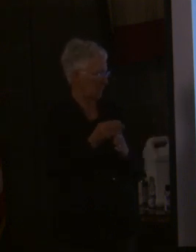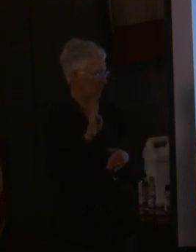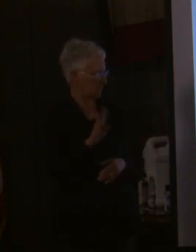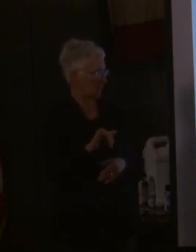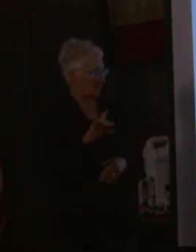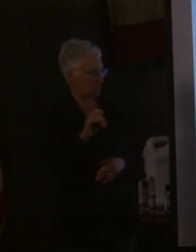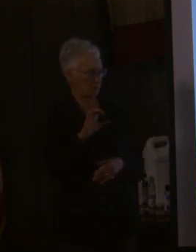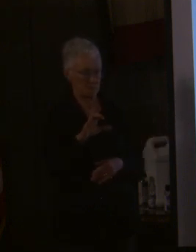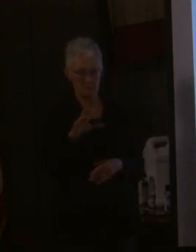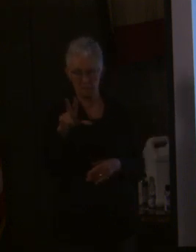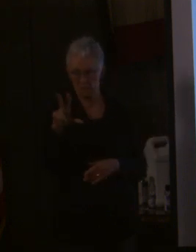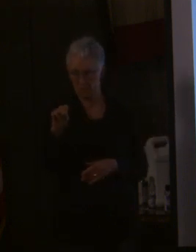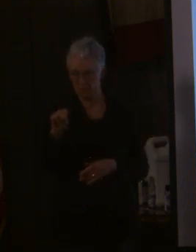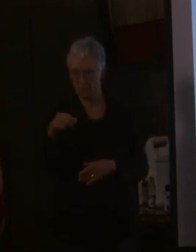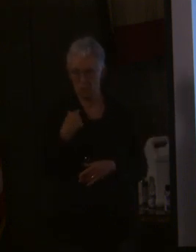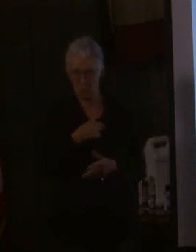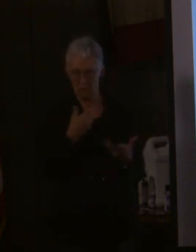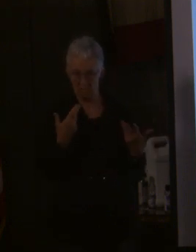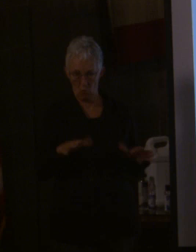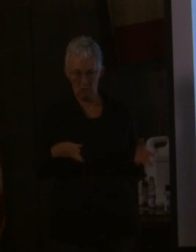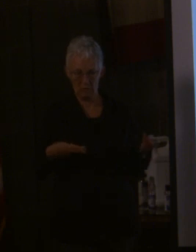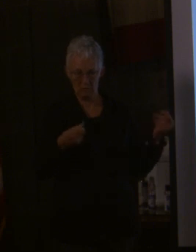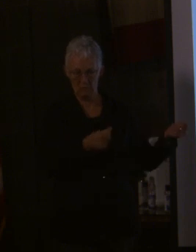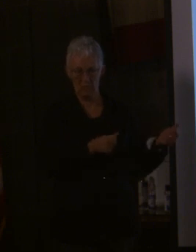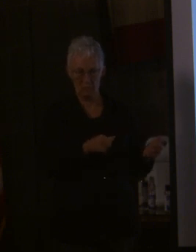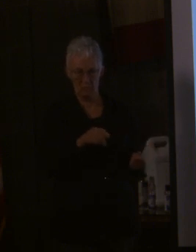$591 million of the